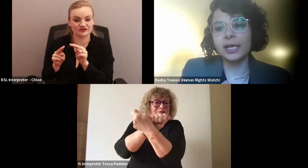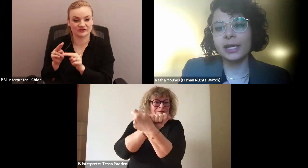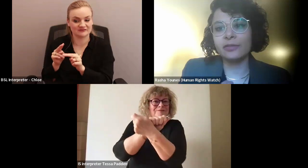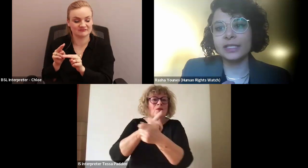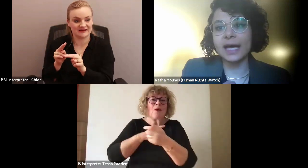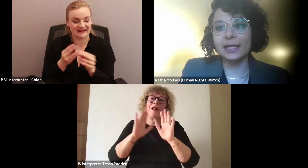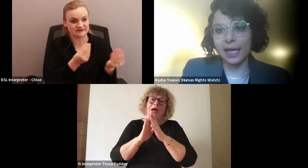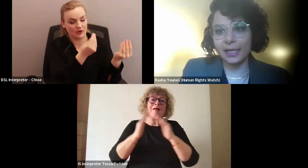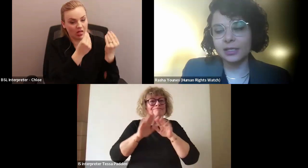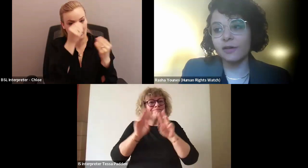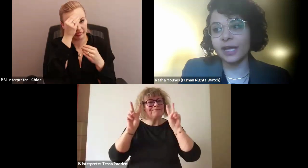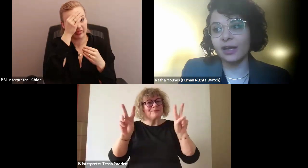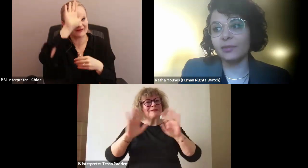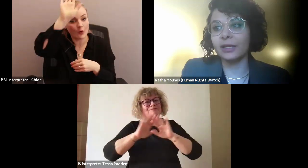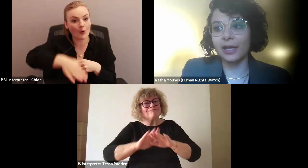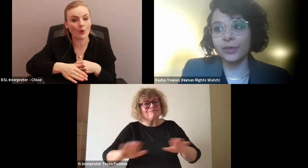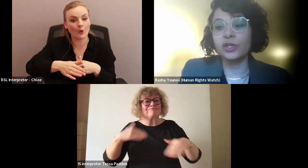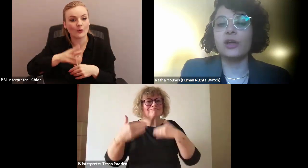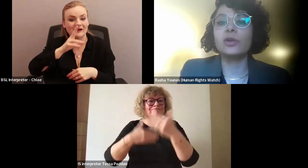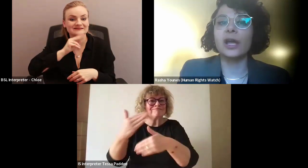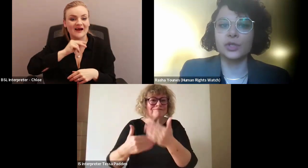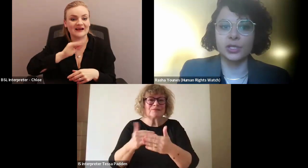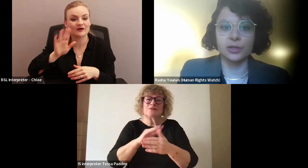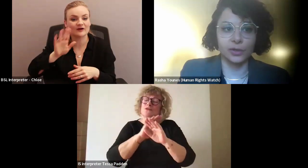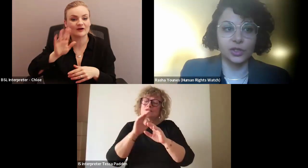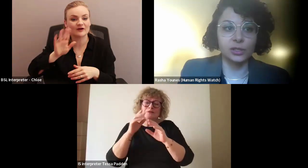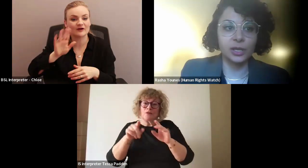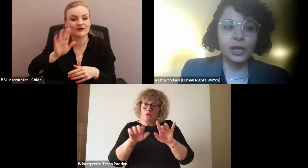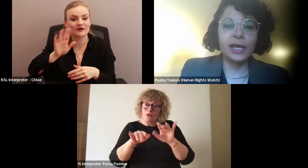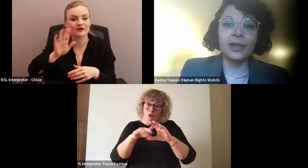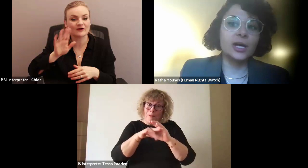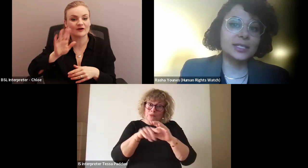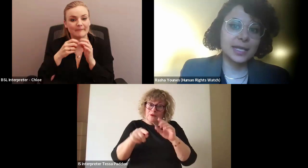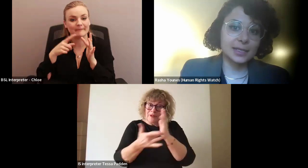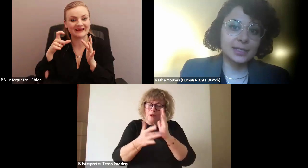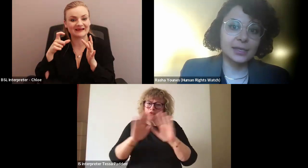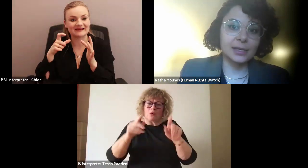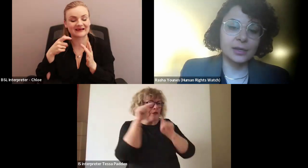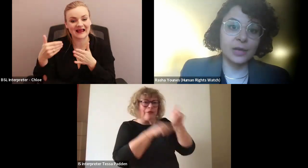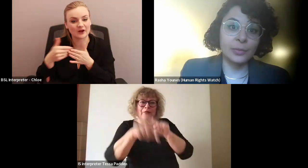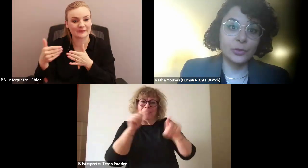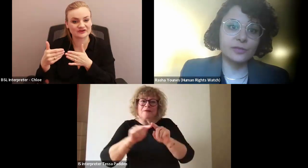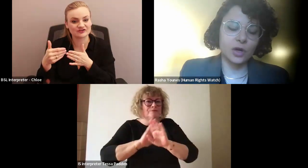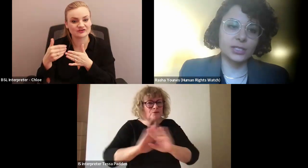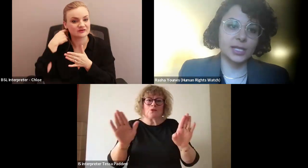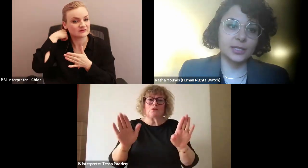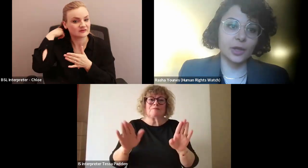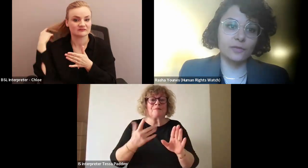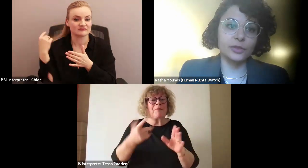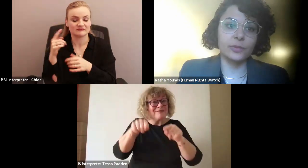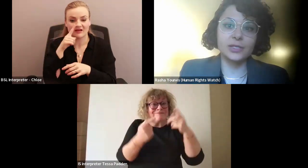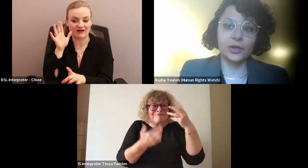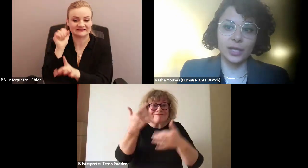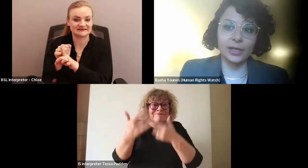trained in every dialect of the Arabic language and other languages in the region. cannot detect abusive content